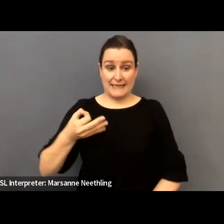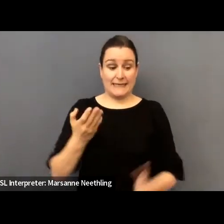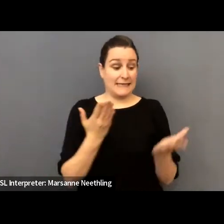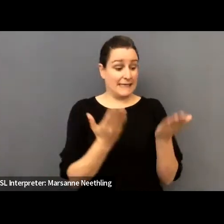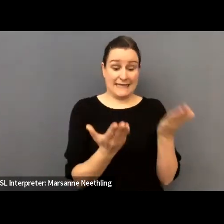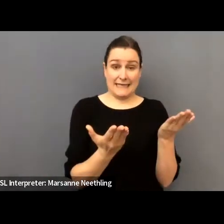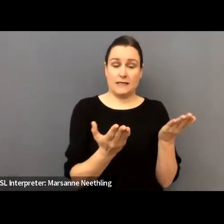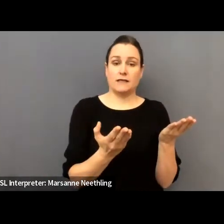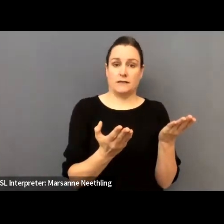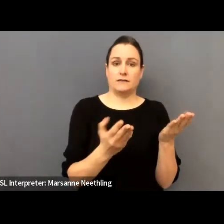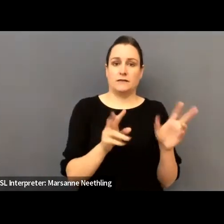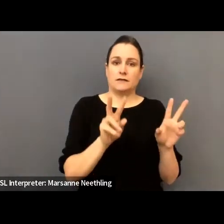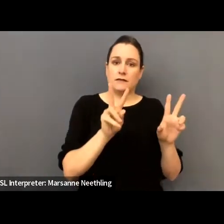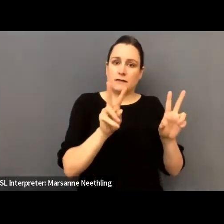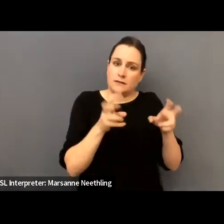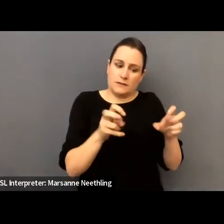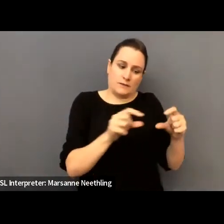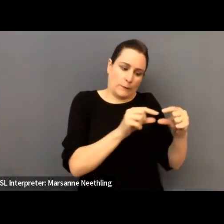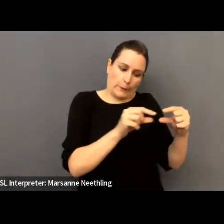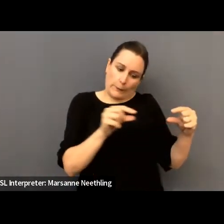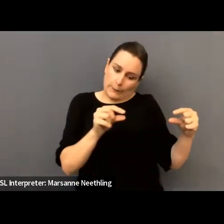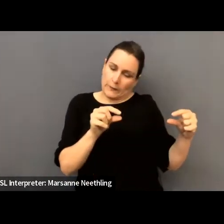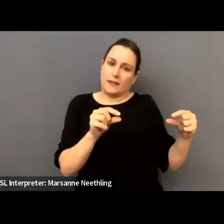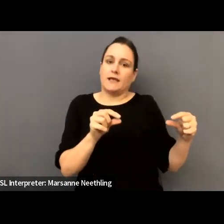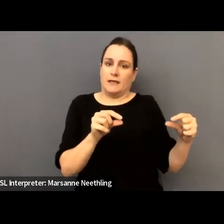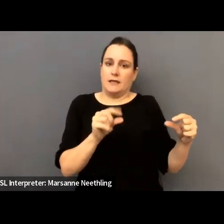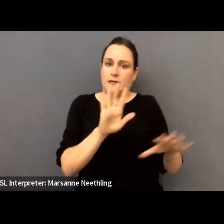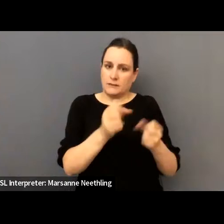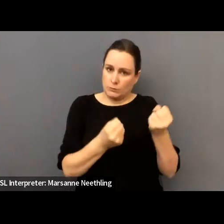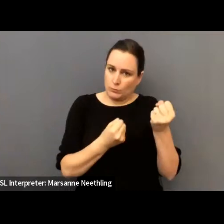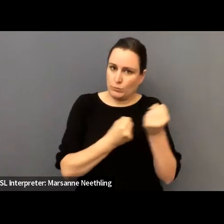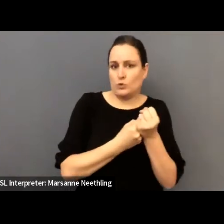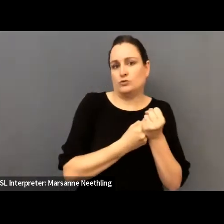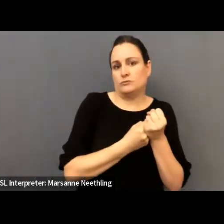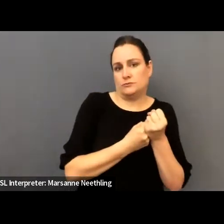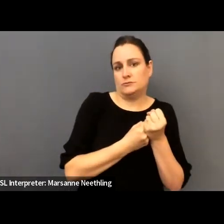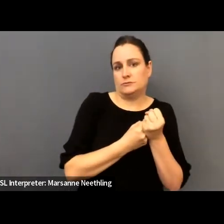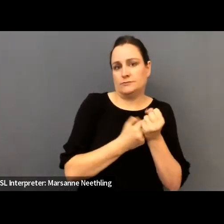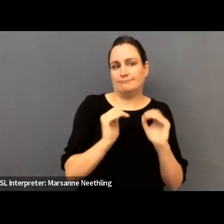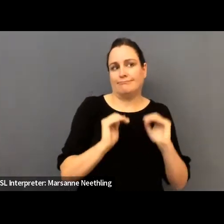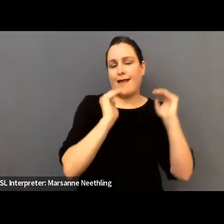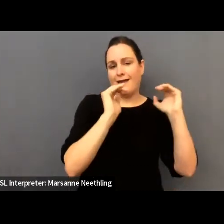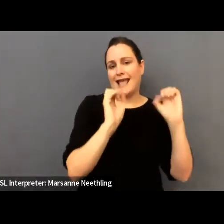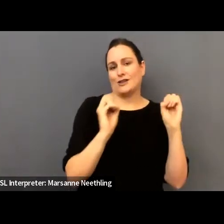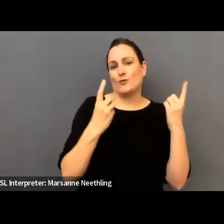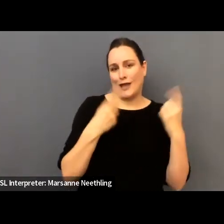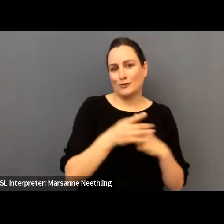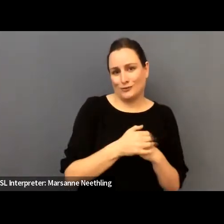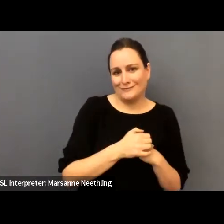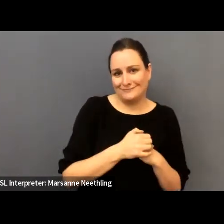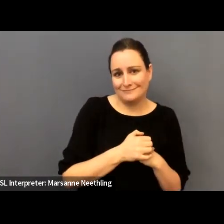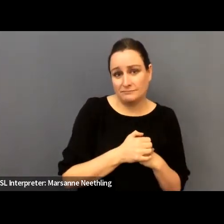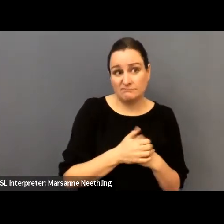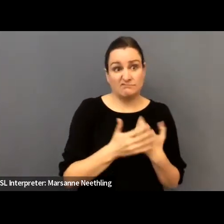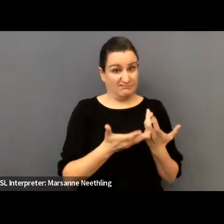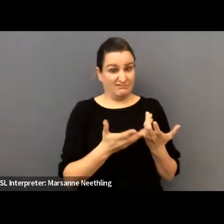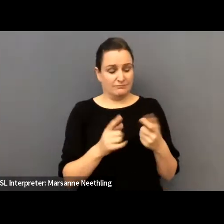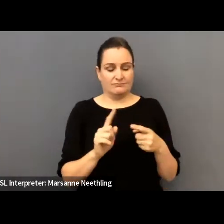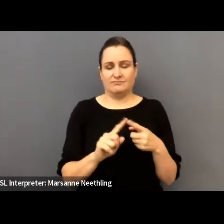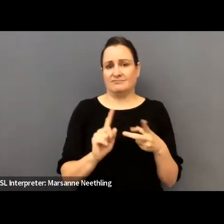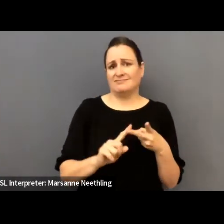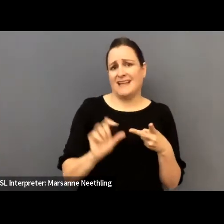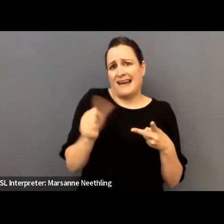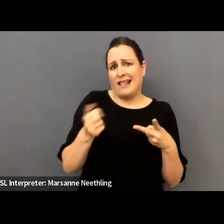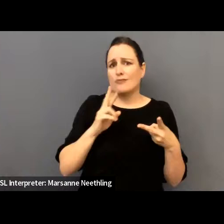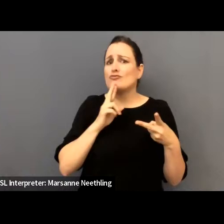support the transformation of South African higher education. We've had the Saudian report that speaks to discrimination in